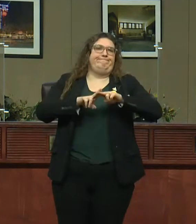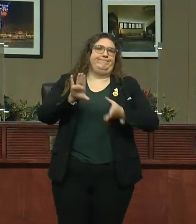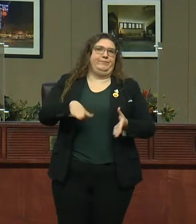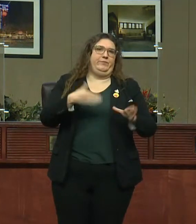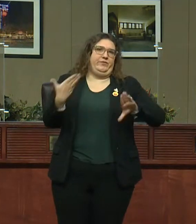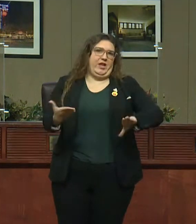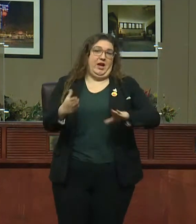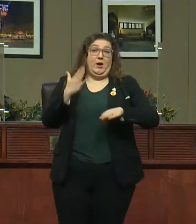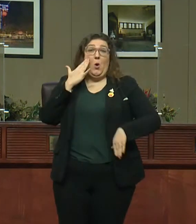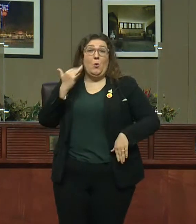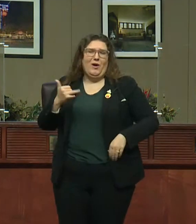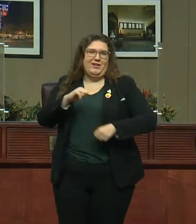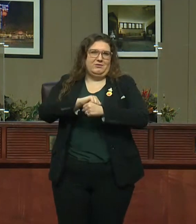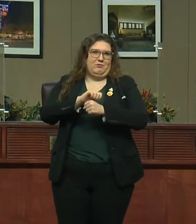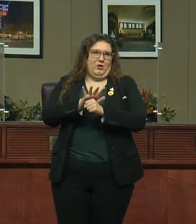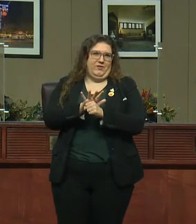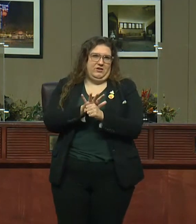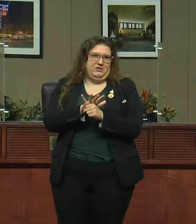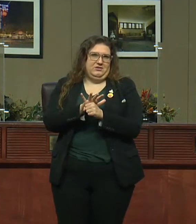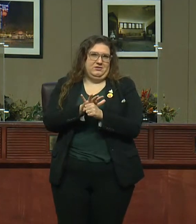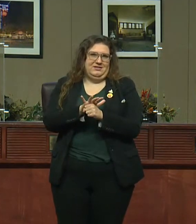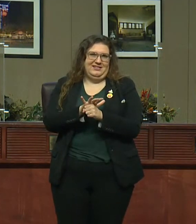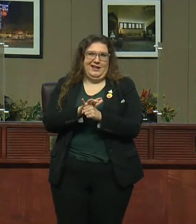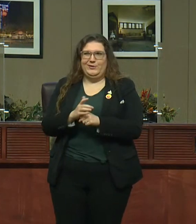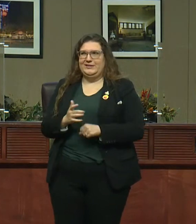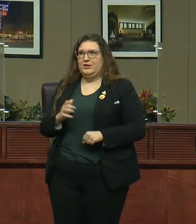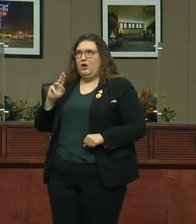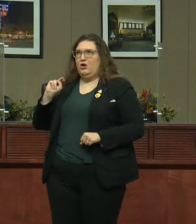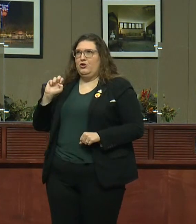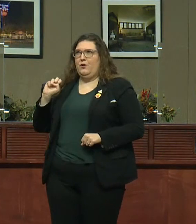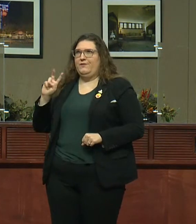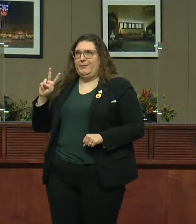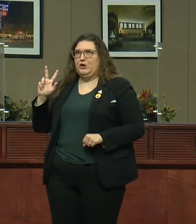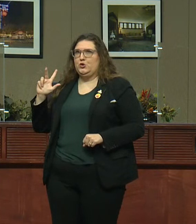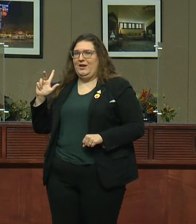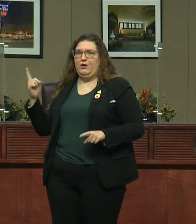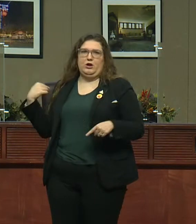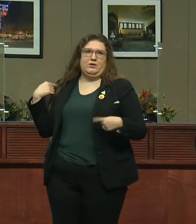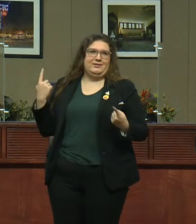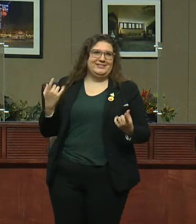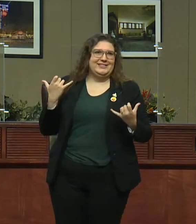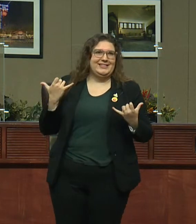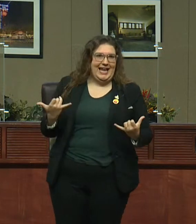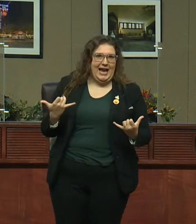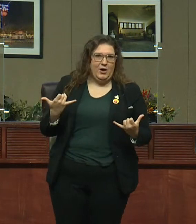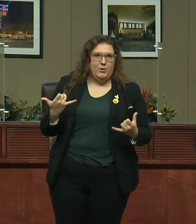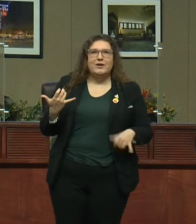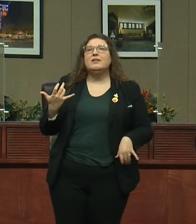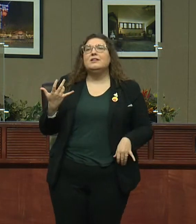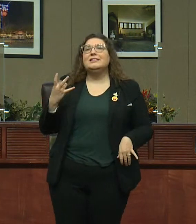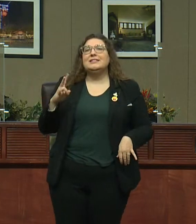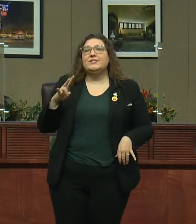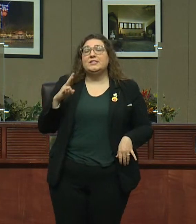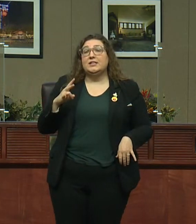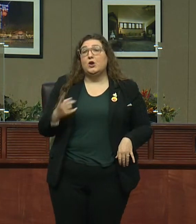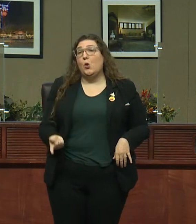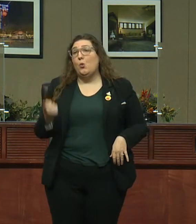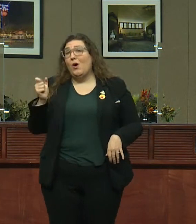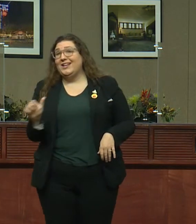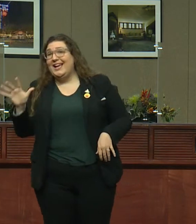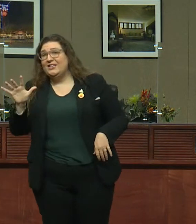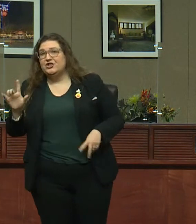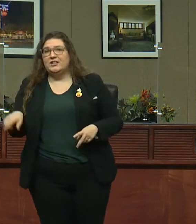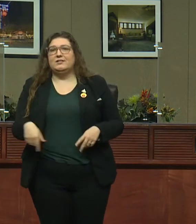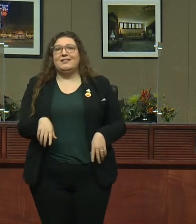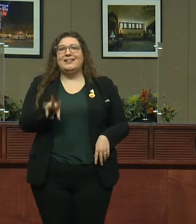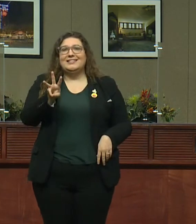COVID-19 since November 23rd. Those were 1 Asian, 6 Black,